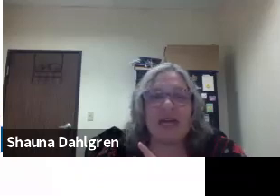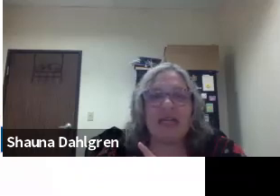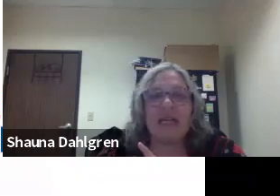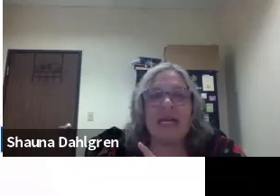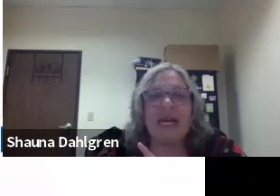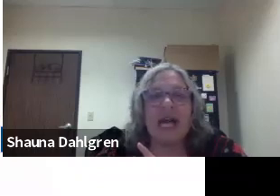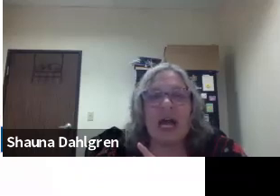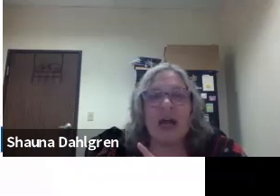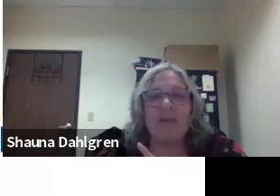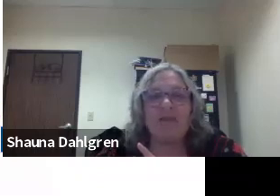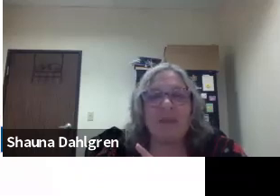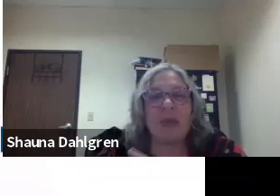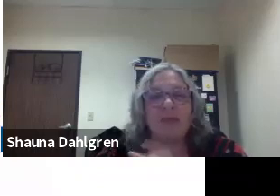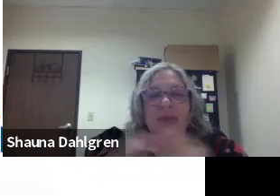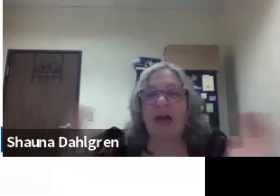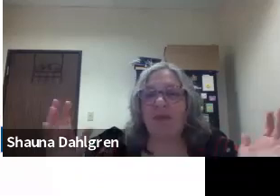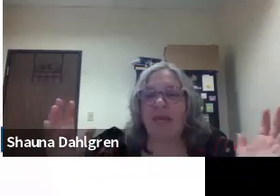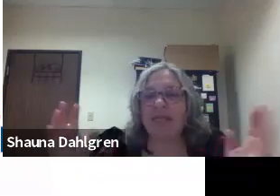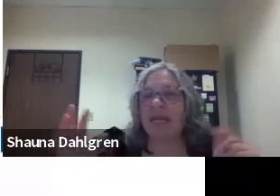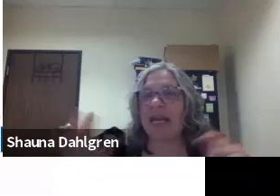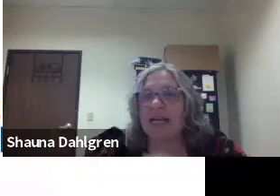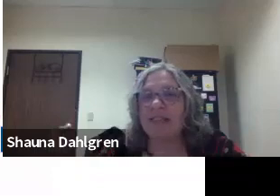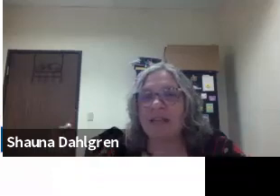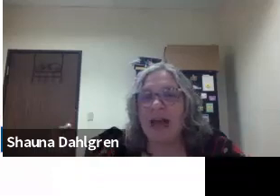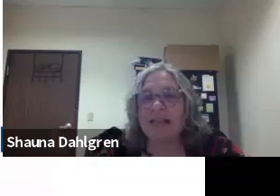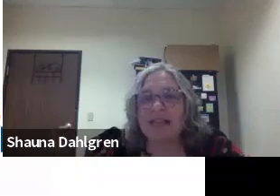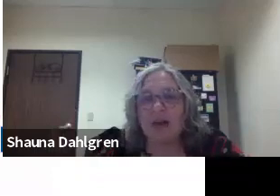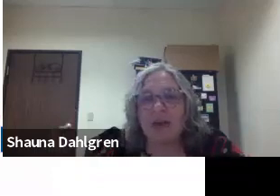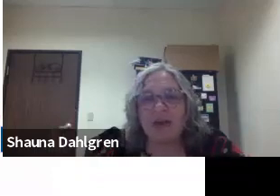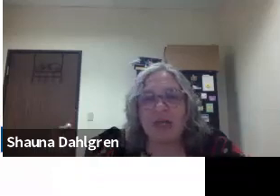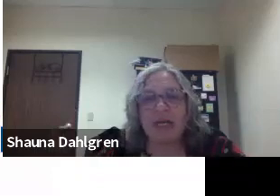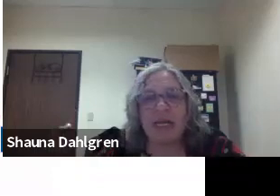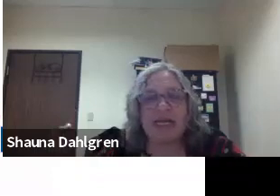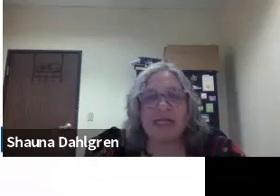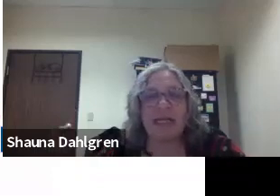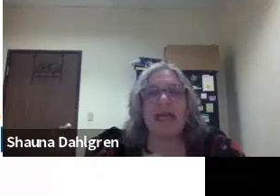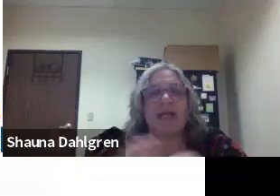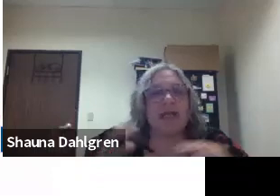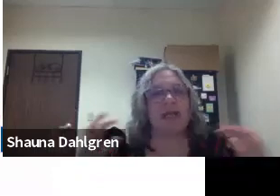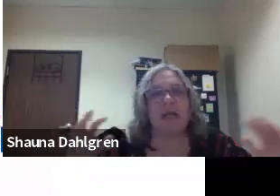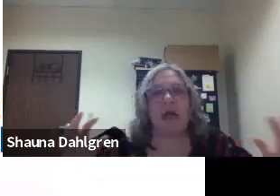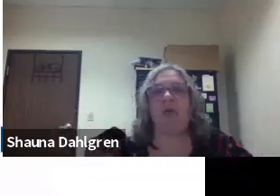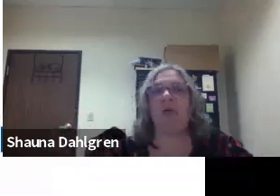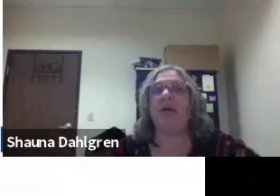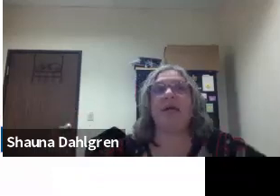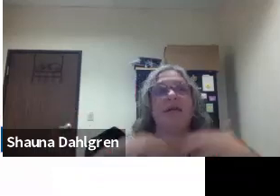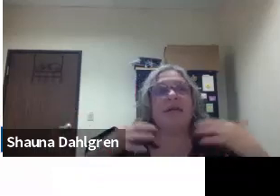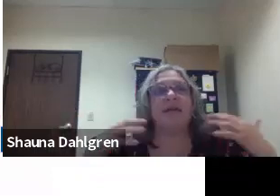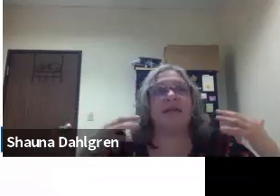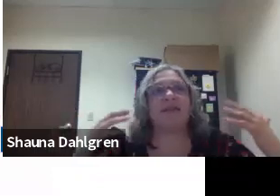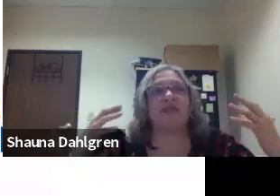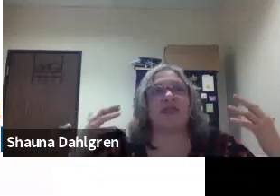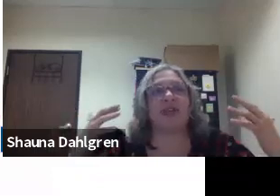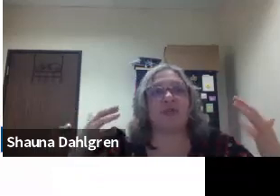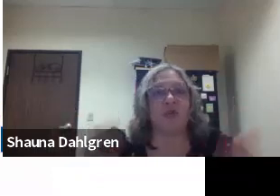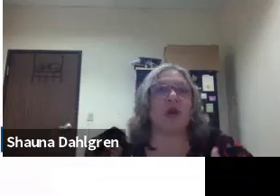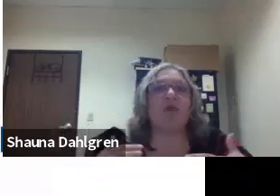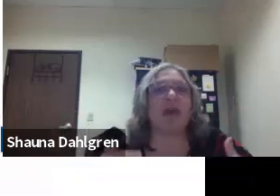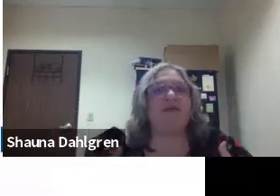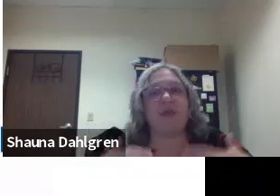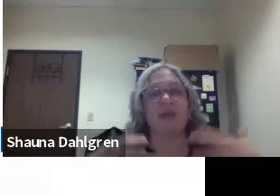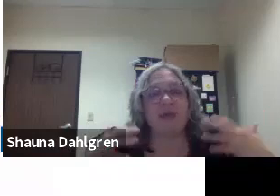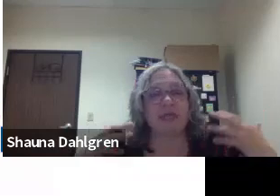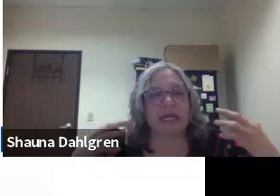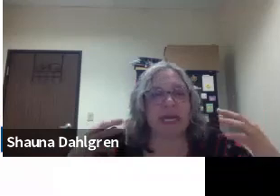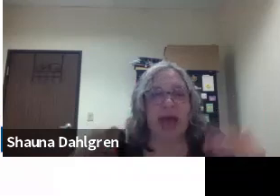we can. But that being said, I guess the last thing I'll mention is, again, this is just one